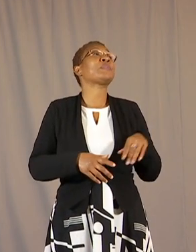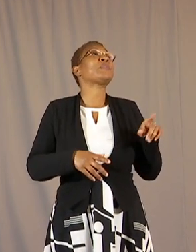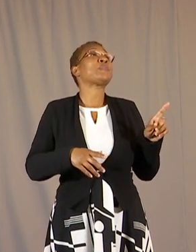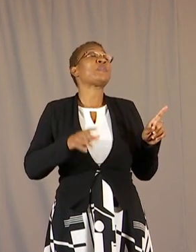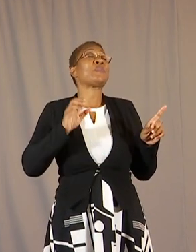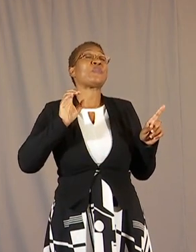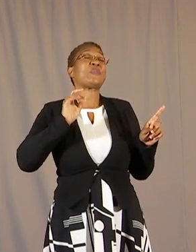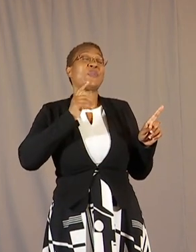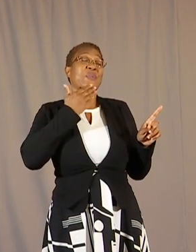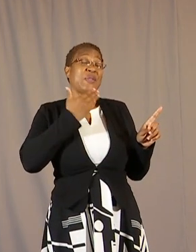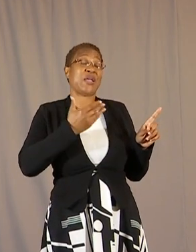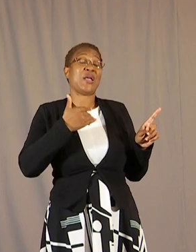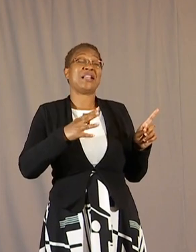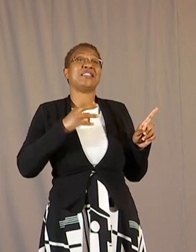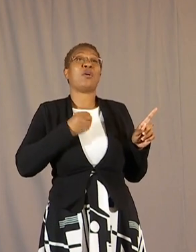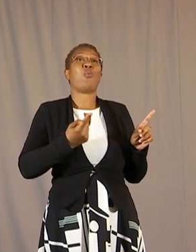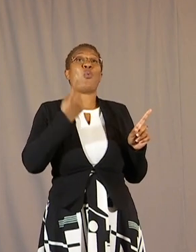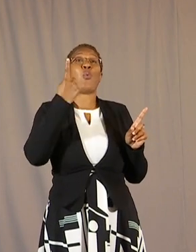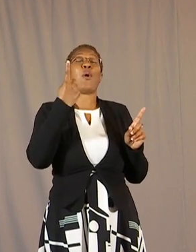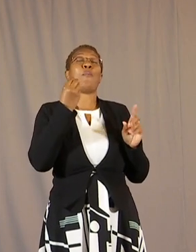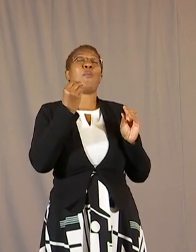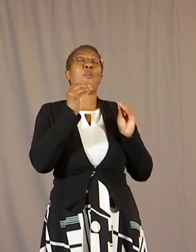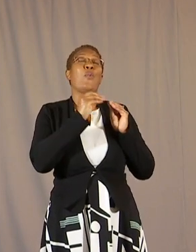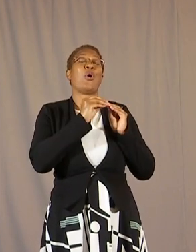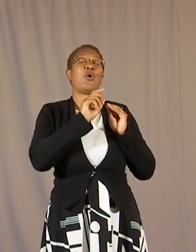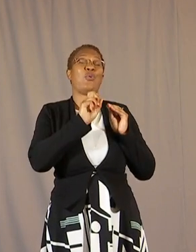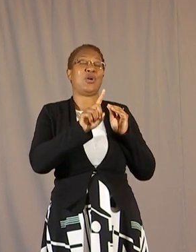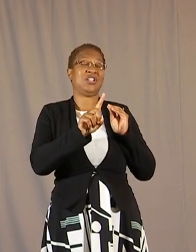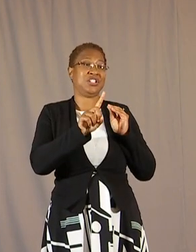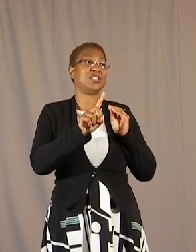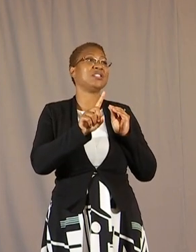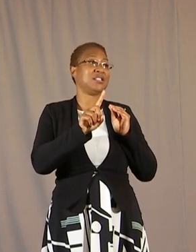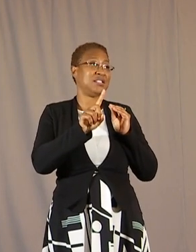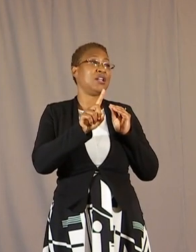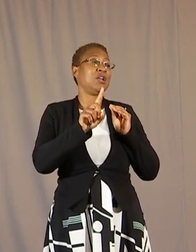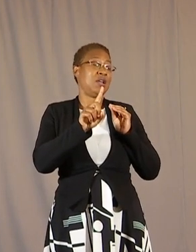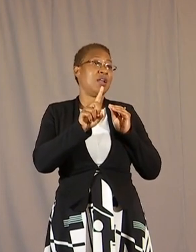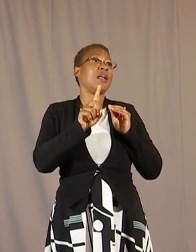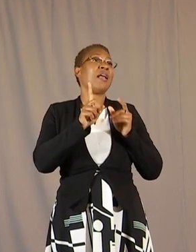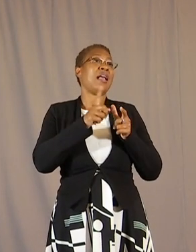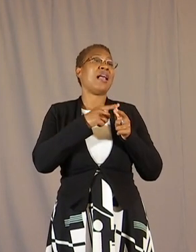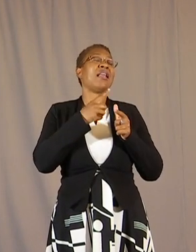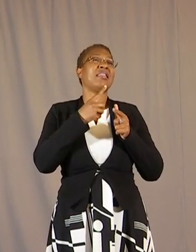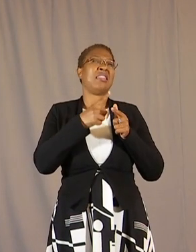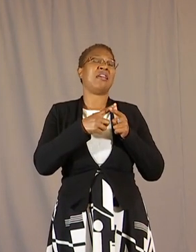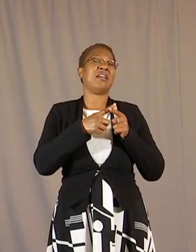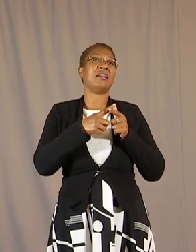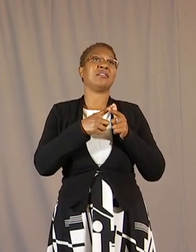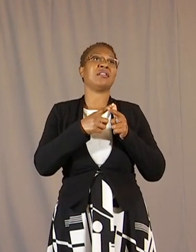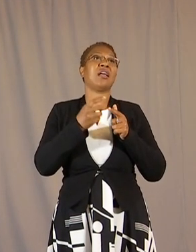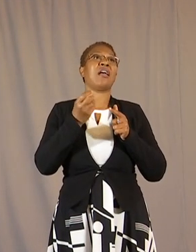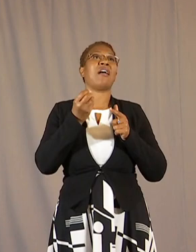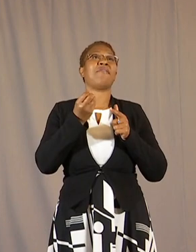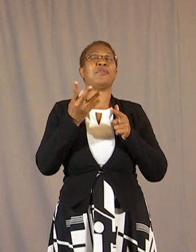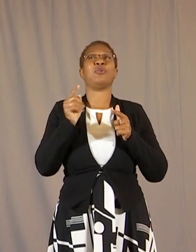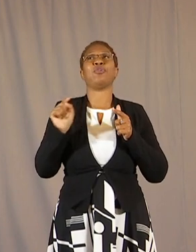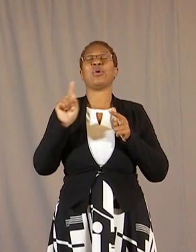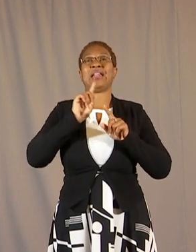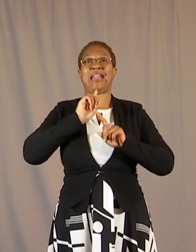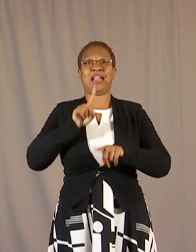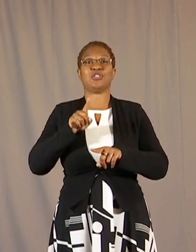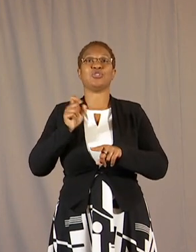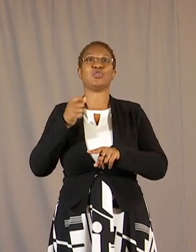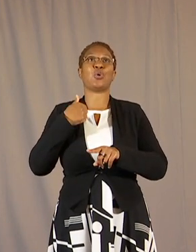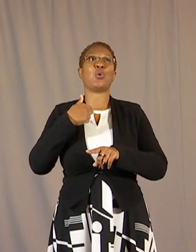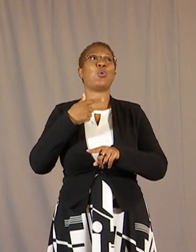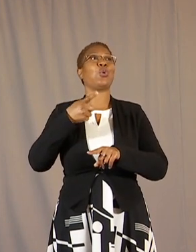time. We have time for one question, and we'll have just a couple of you answer, perhaps, so that we can get